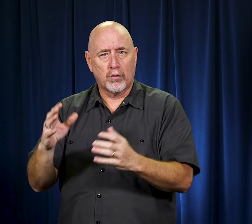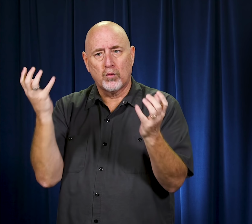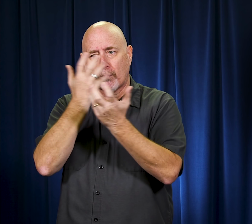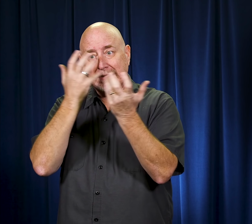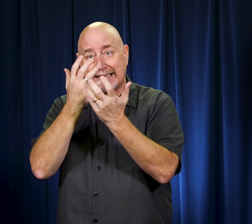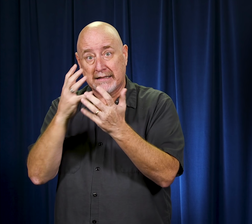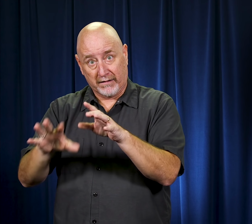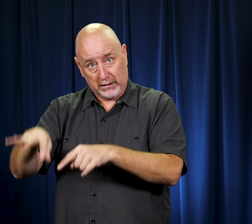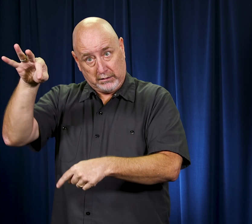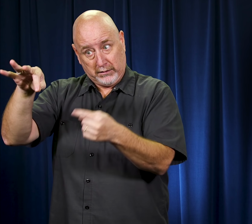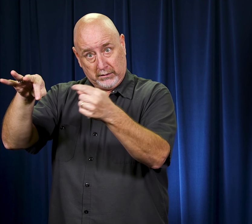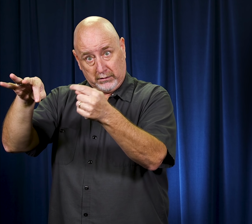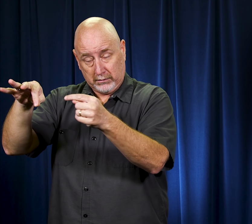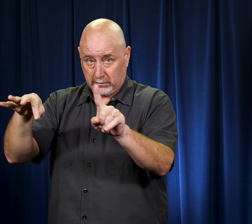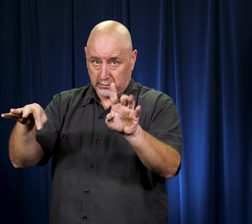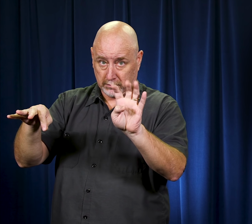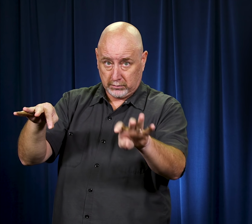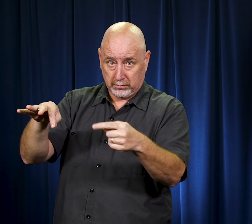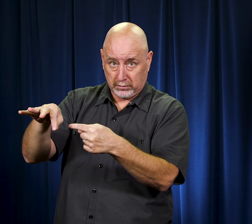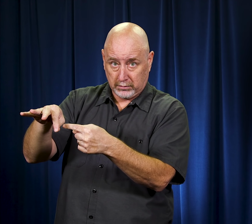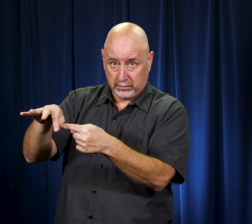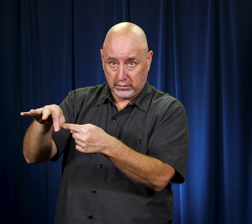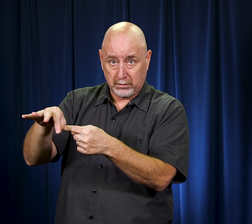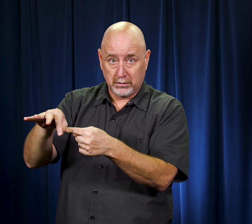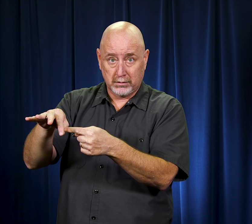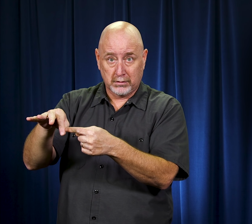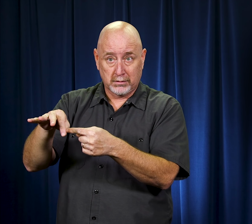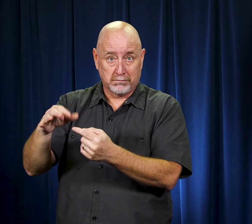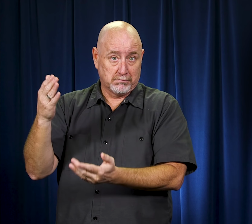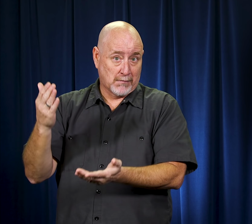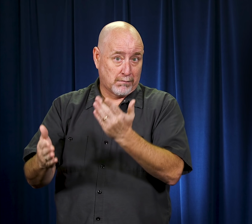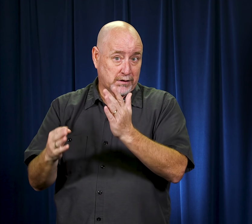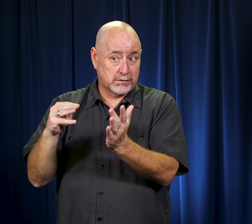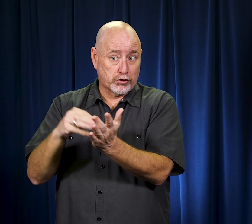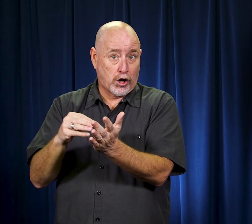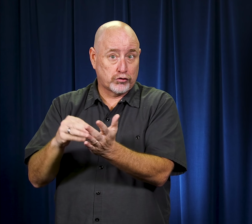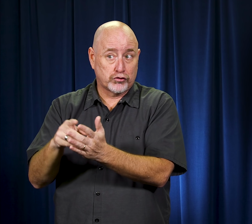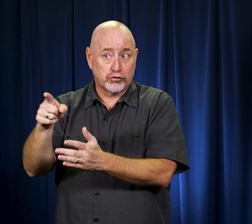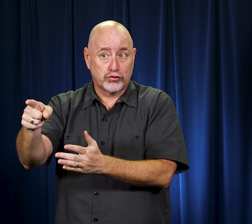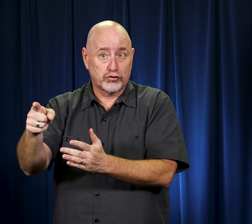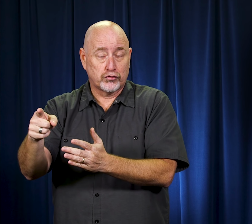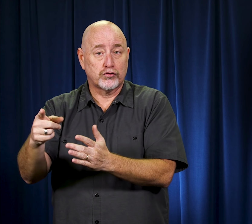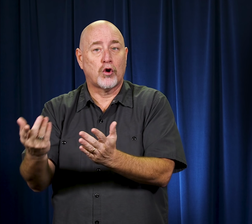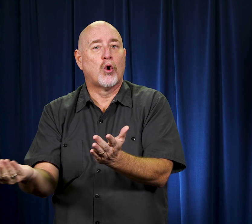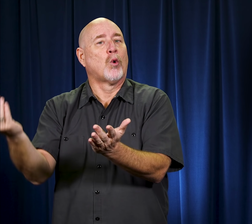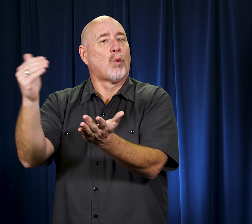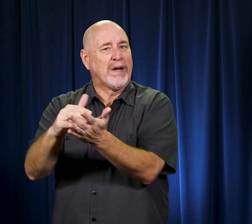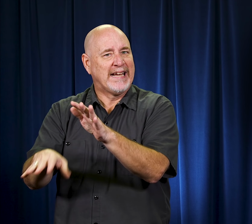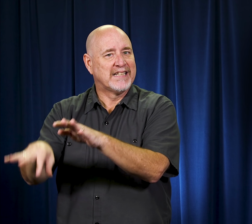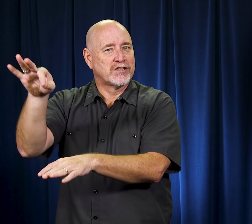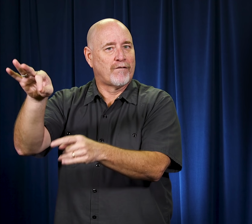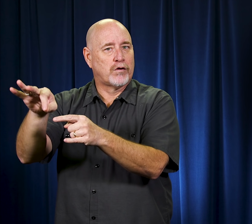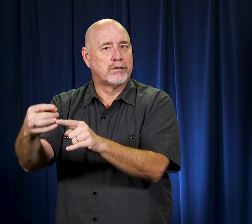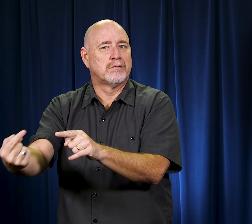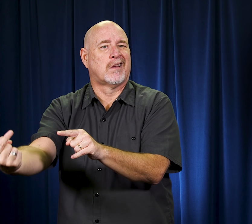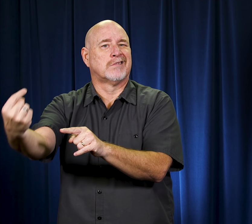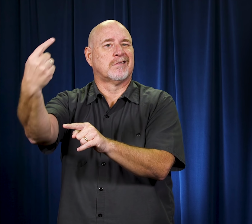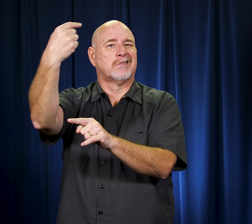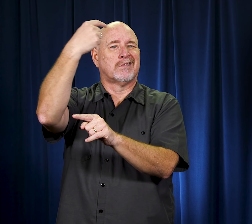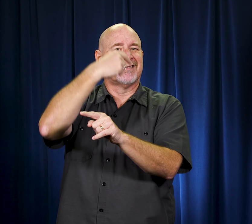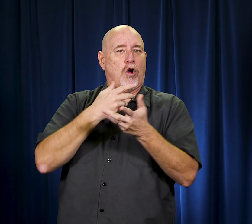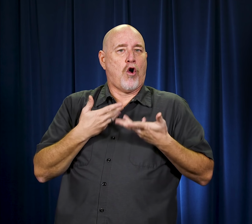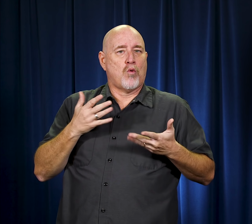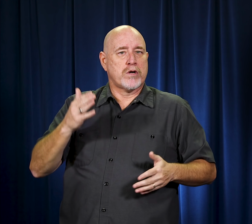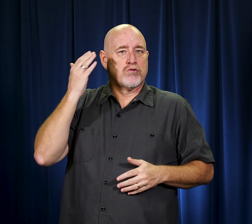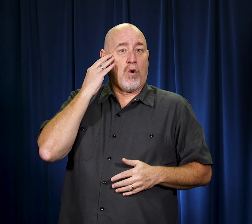discovery, or had they? Is it possible that the doctors simply rediscovered something that had already